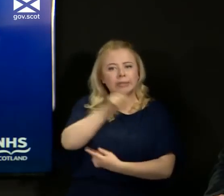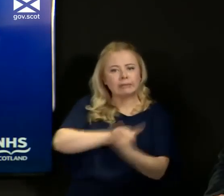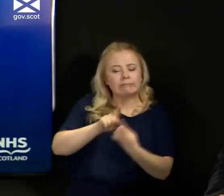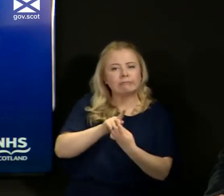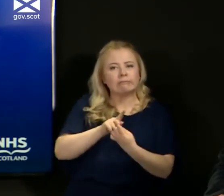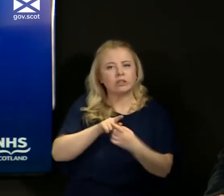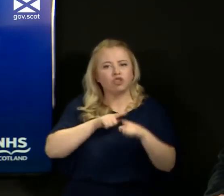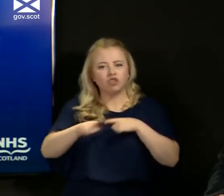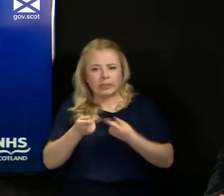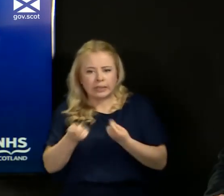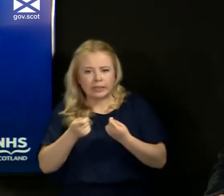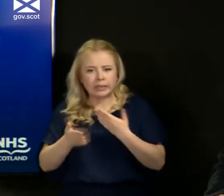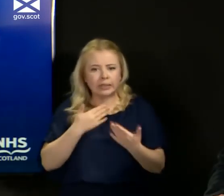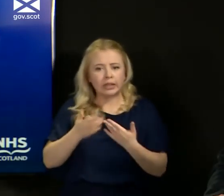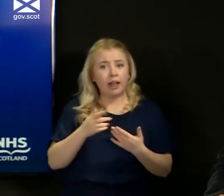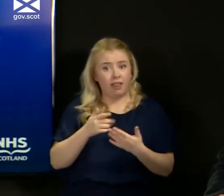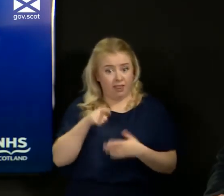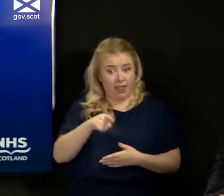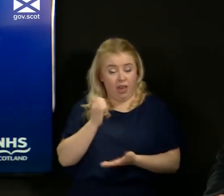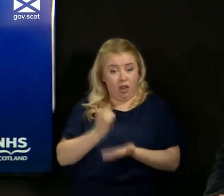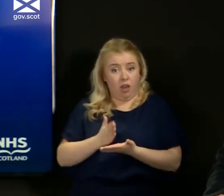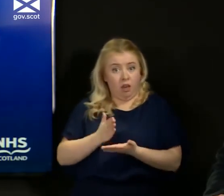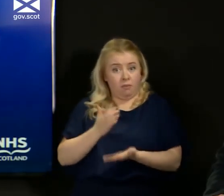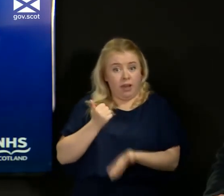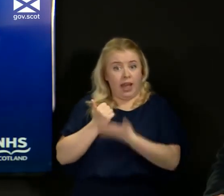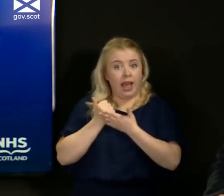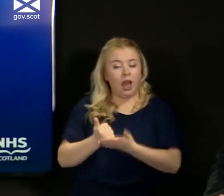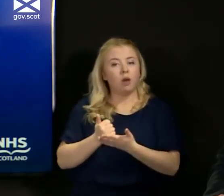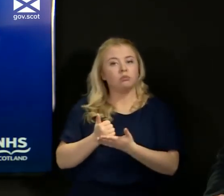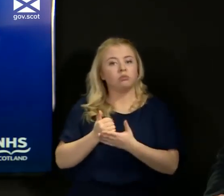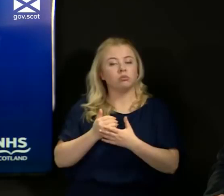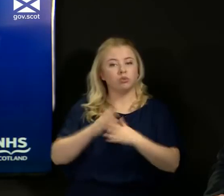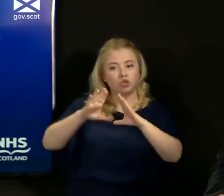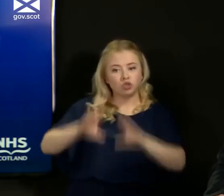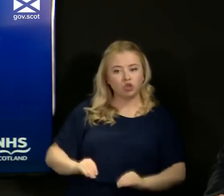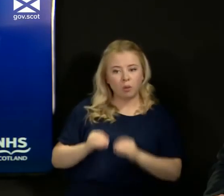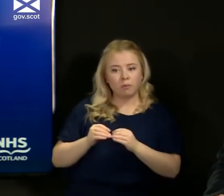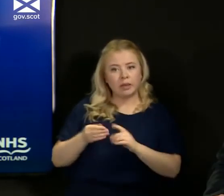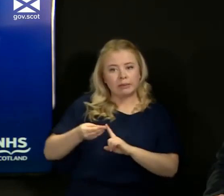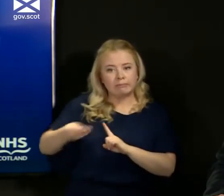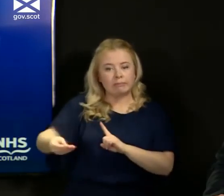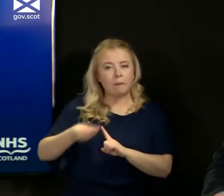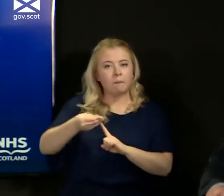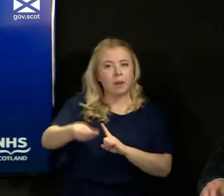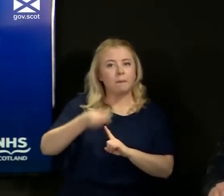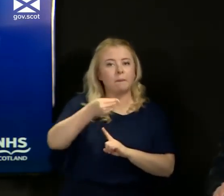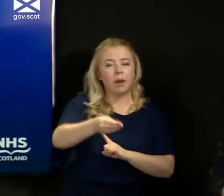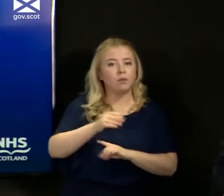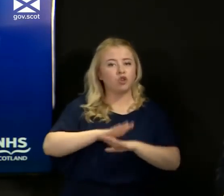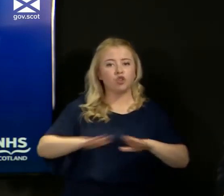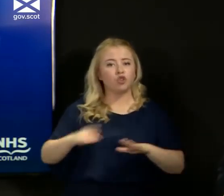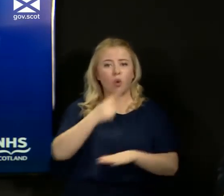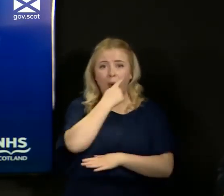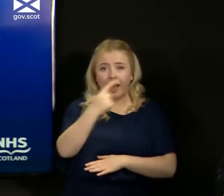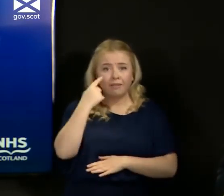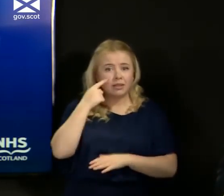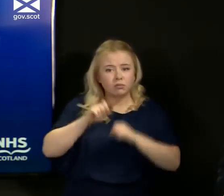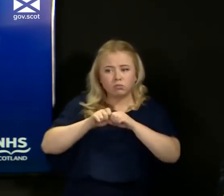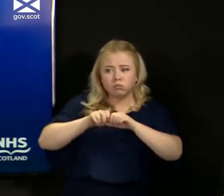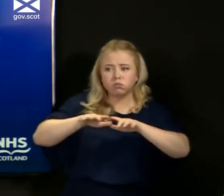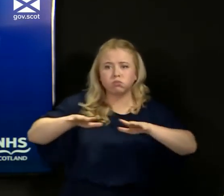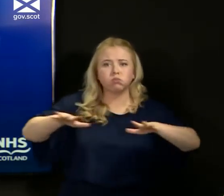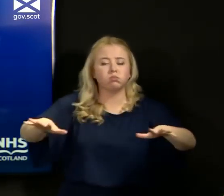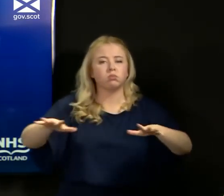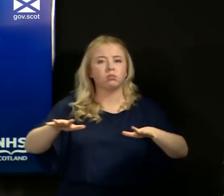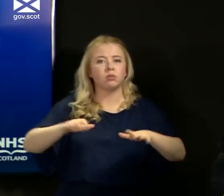the eradication of this particular viral lineage with no evidence of any wider outbreak associated with it in